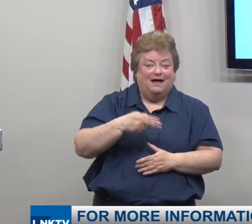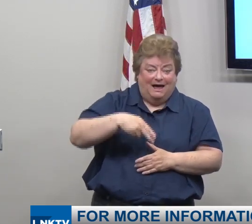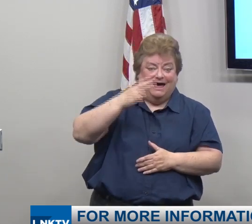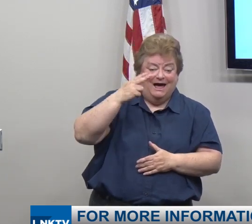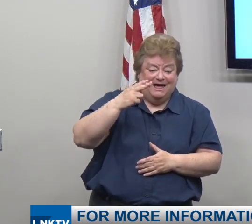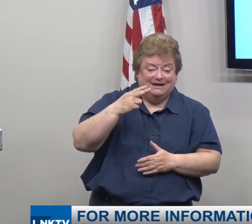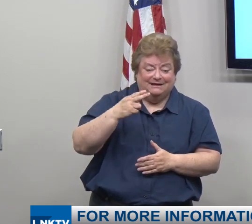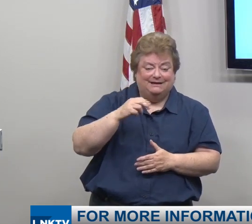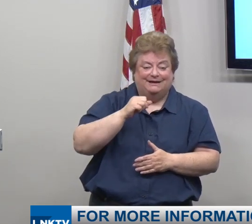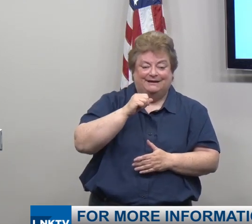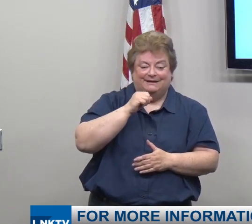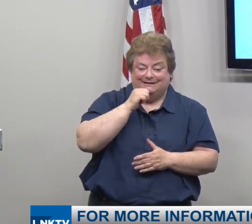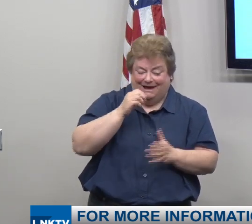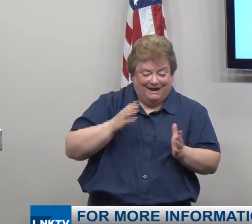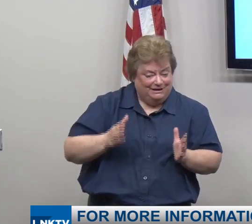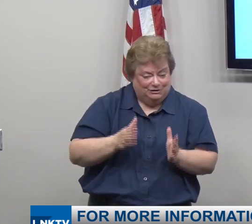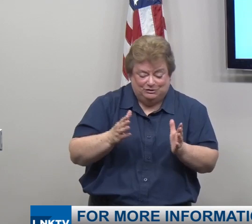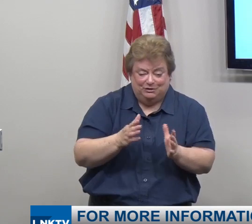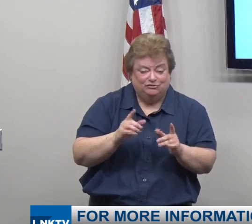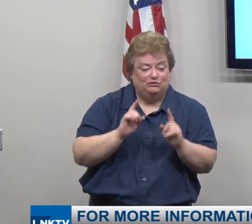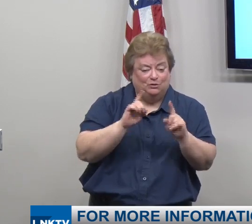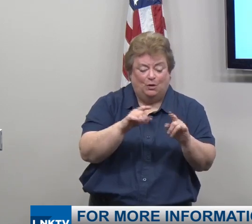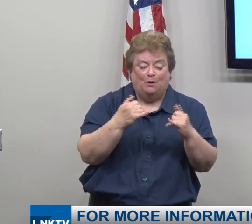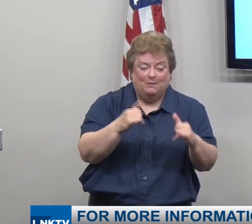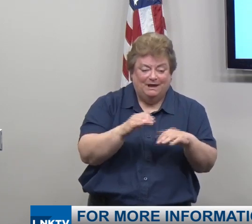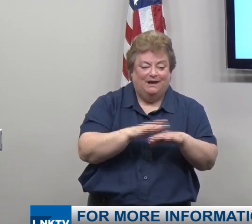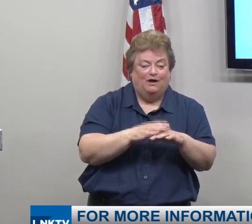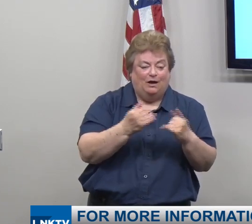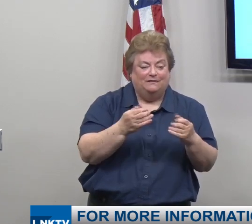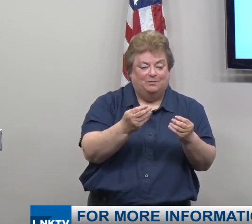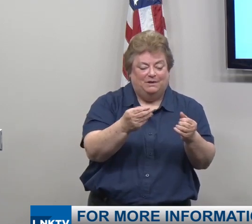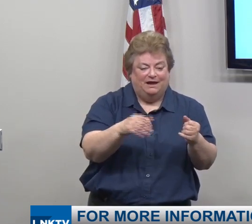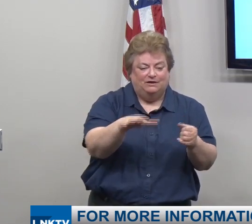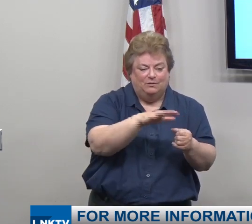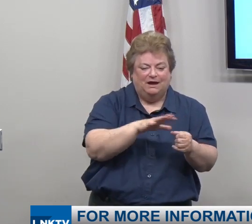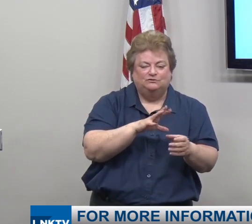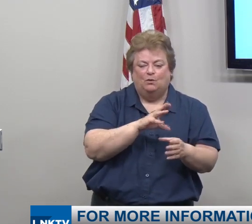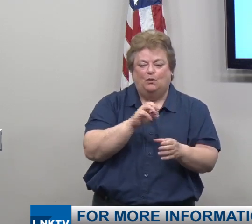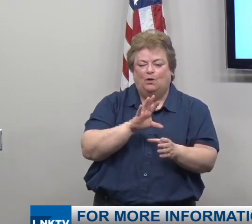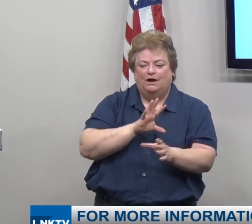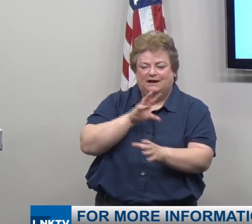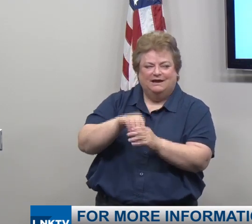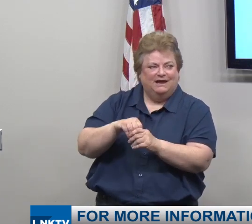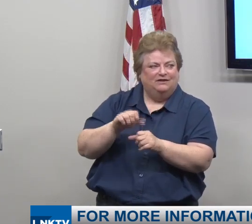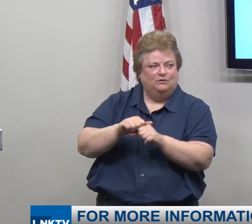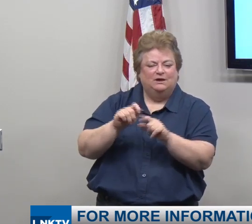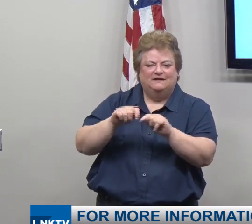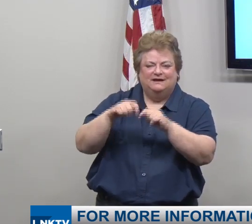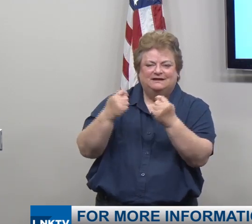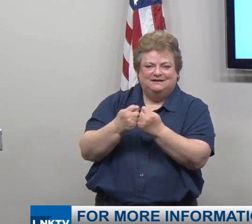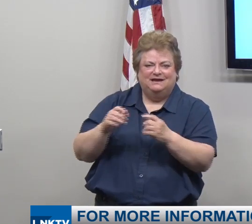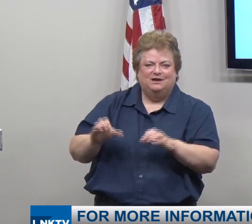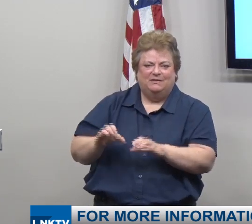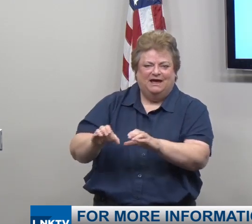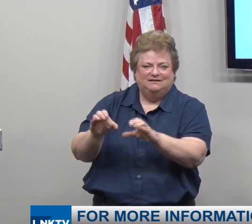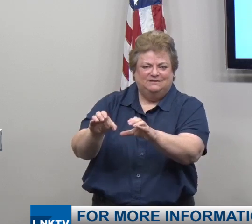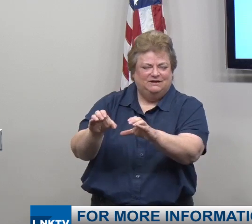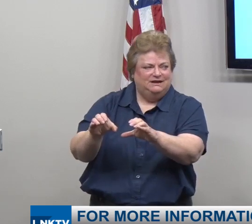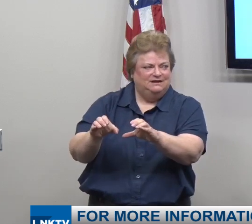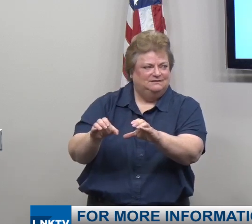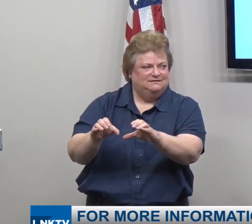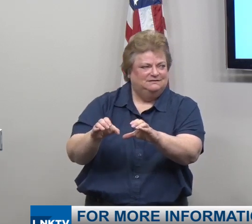to be playing on those playgrounds or to be gathering and engaging in team activities on those